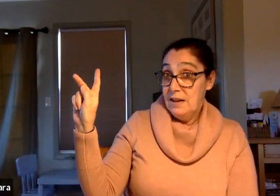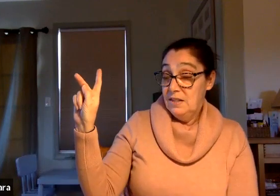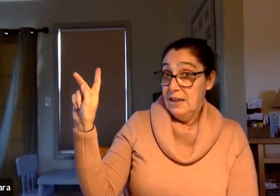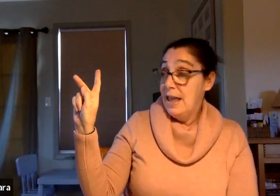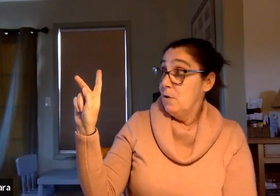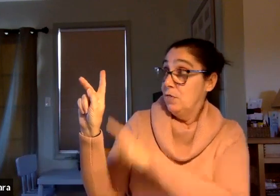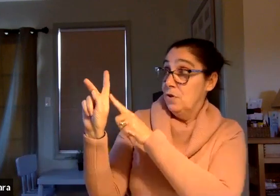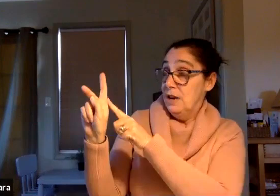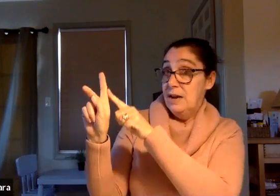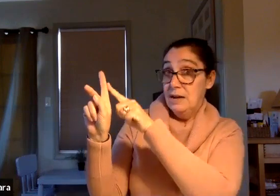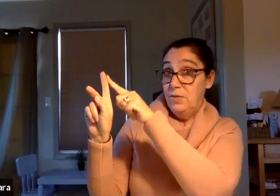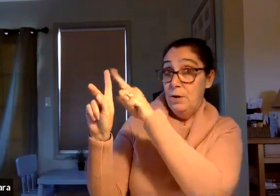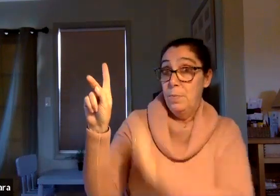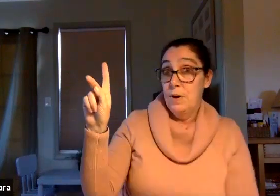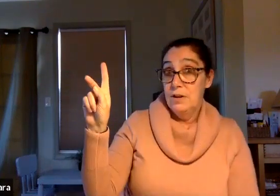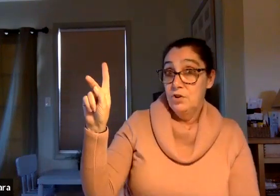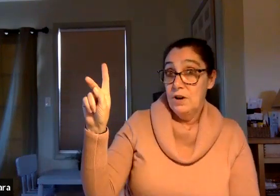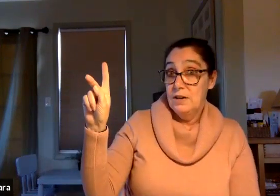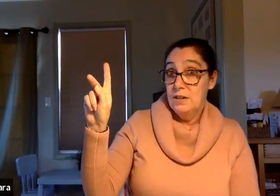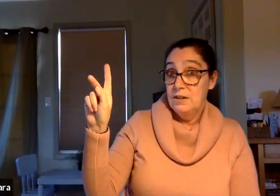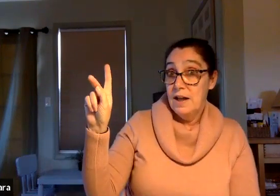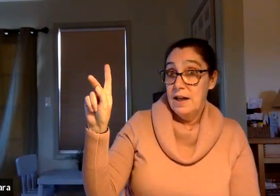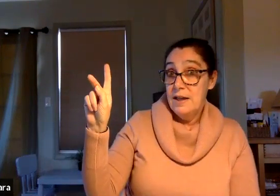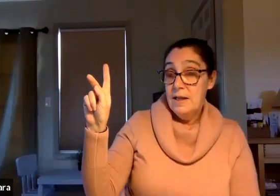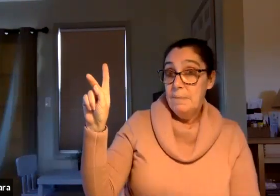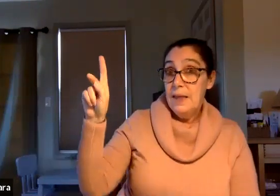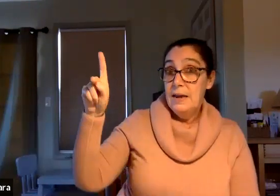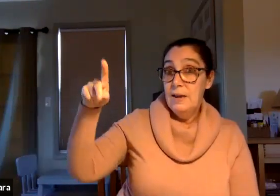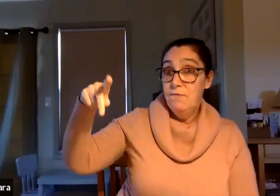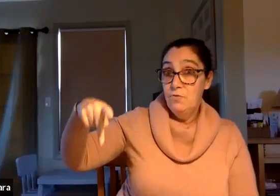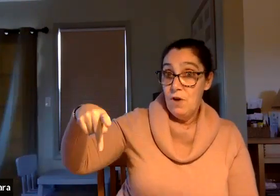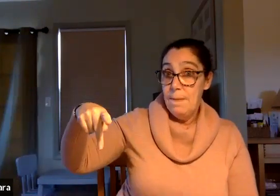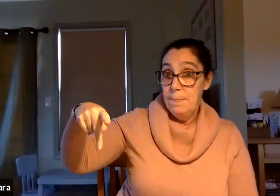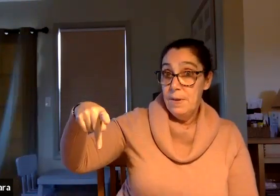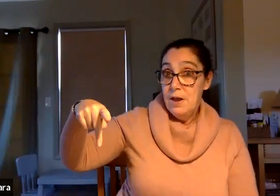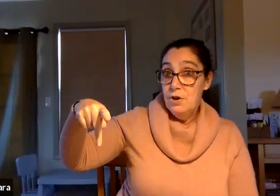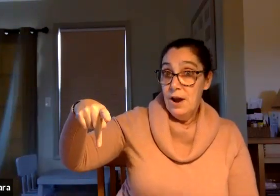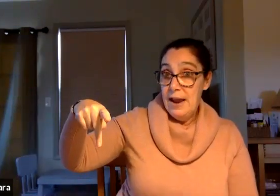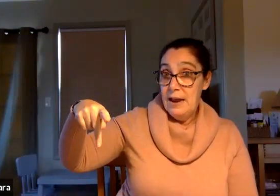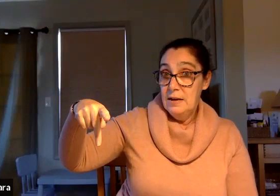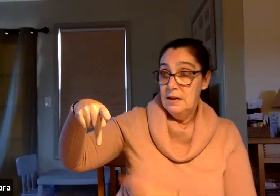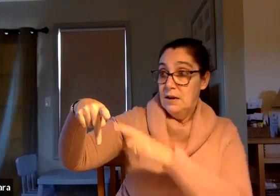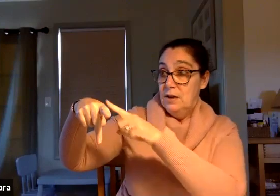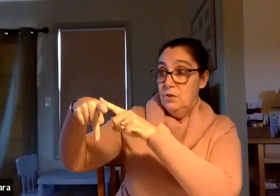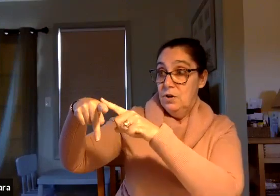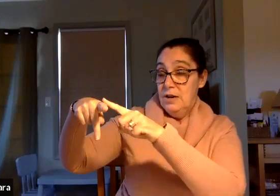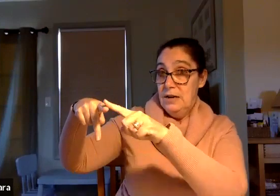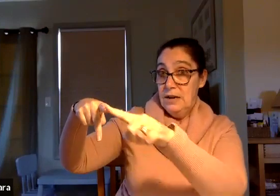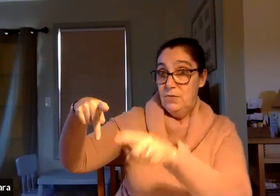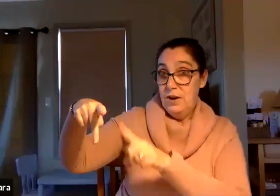That's the K with your index finger pointing straight to the sky. And if you drop your hand so your index finger